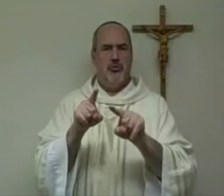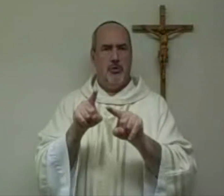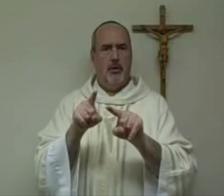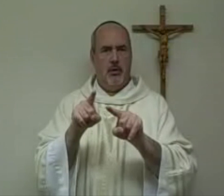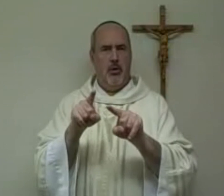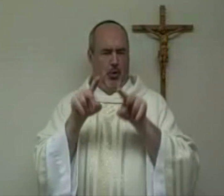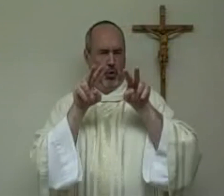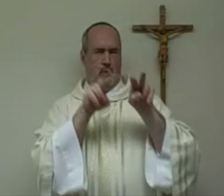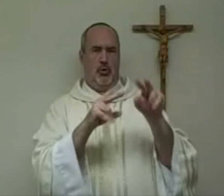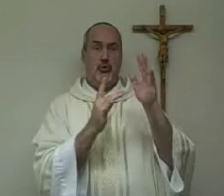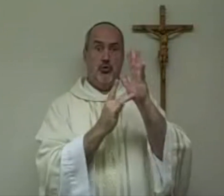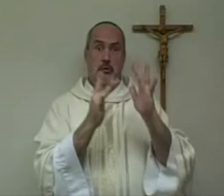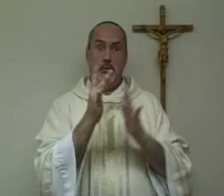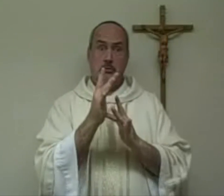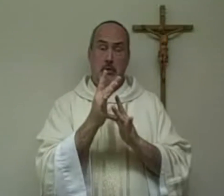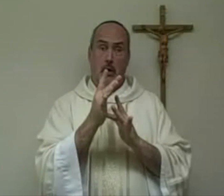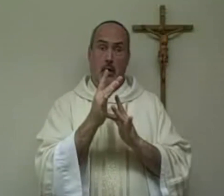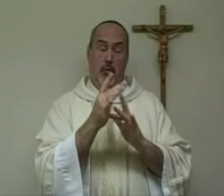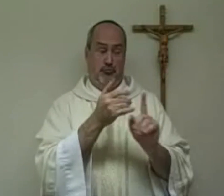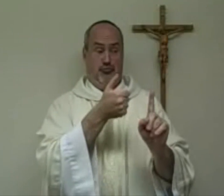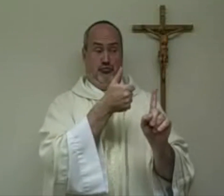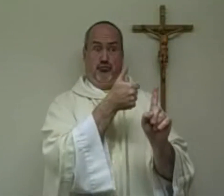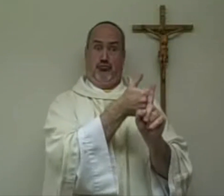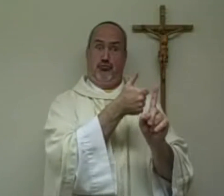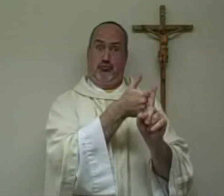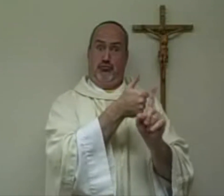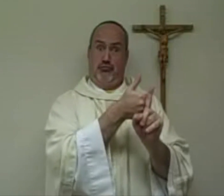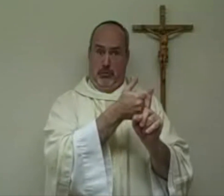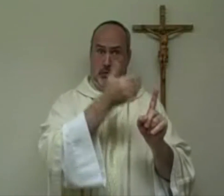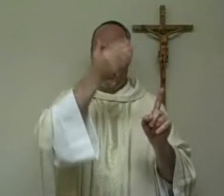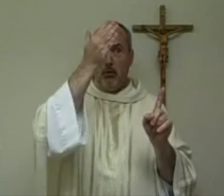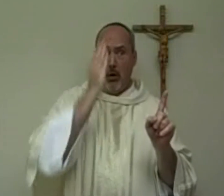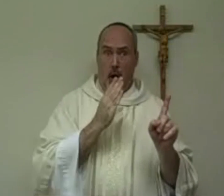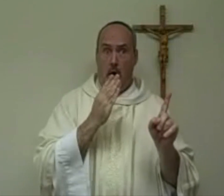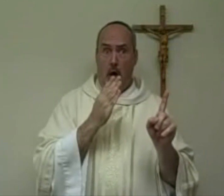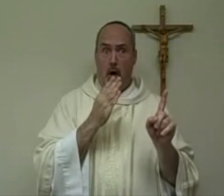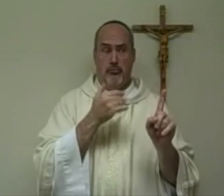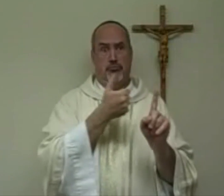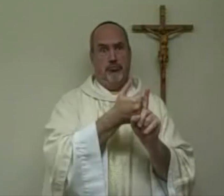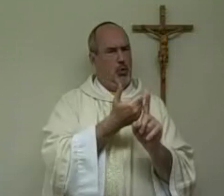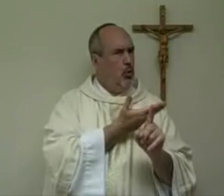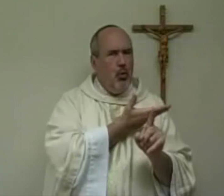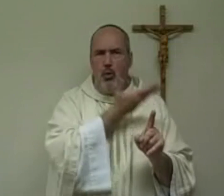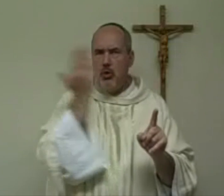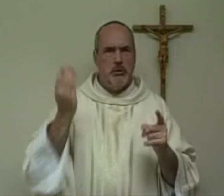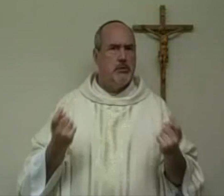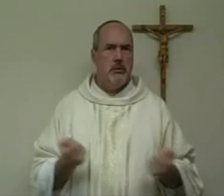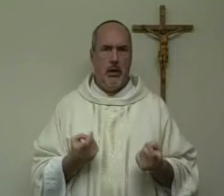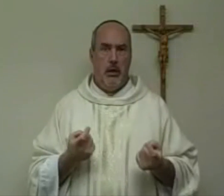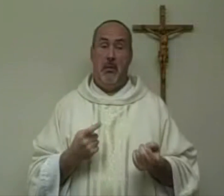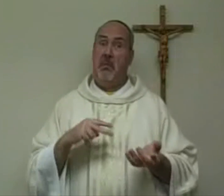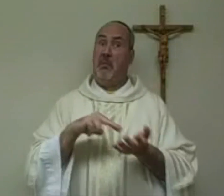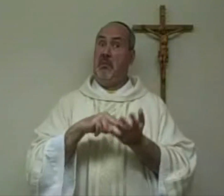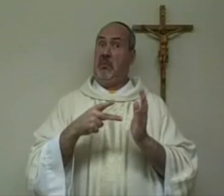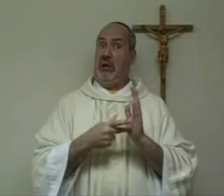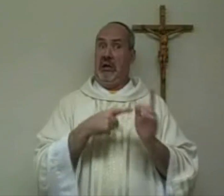Today's gospel gives us that answer. If we look at Jesus, we know that Jesus himself was